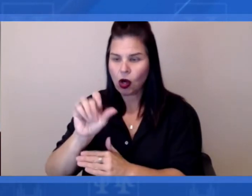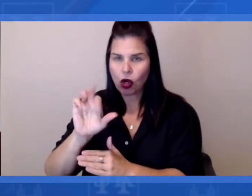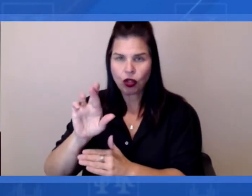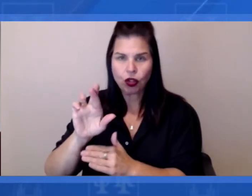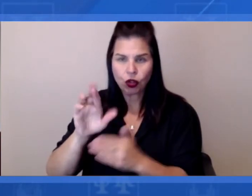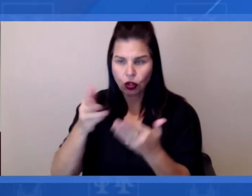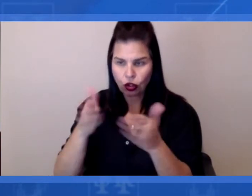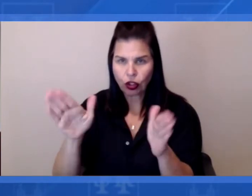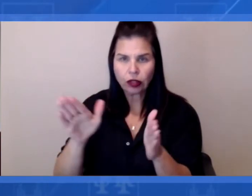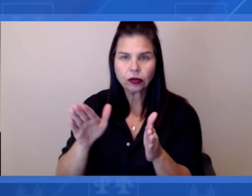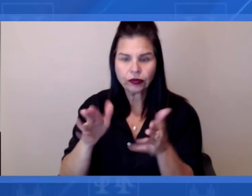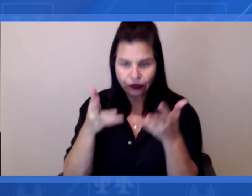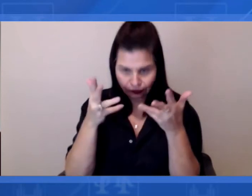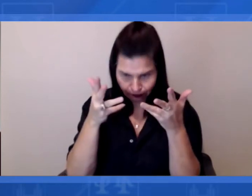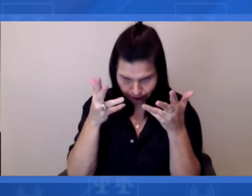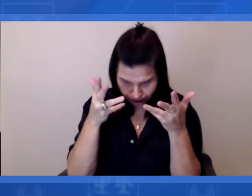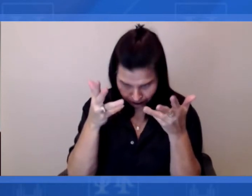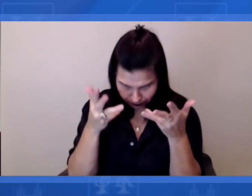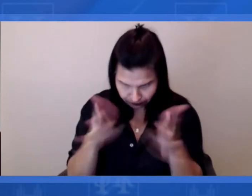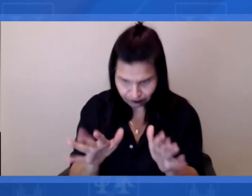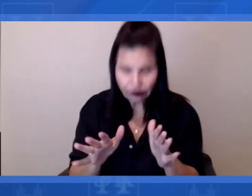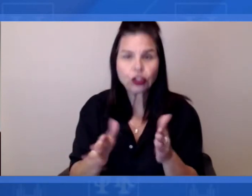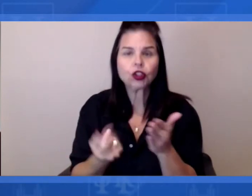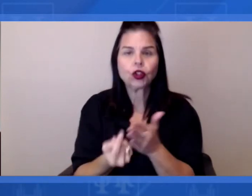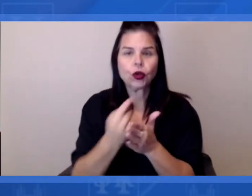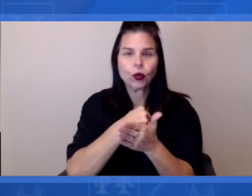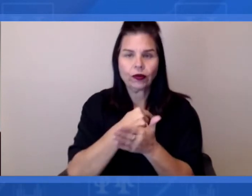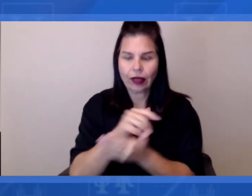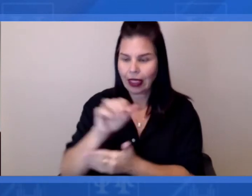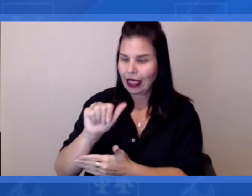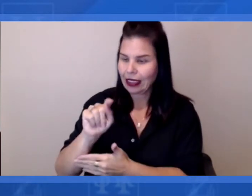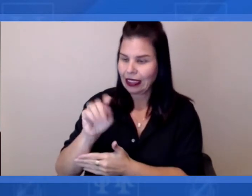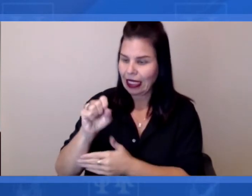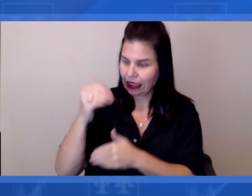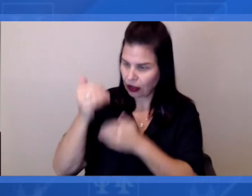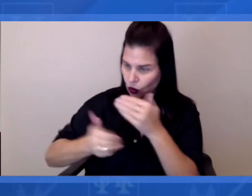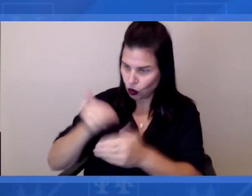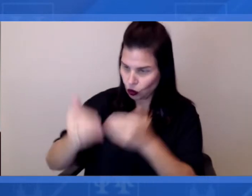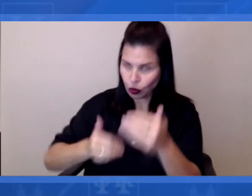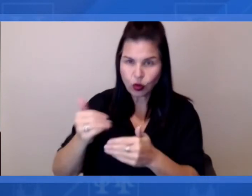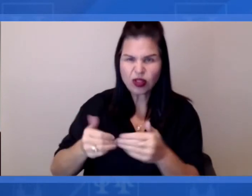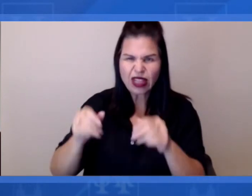City Council ordered review of ATS processes.